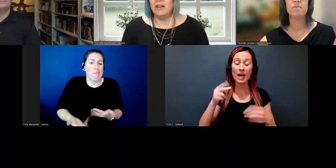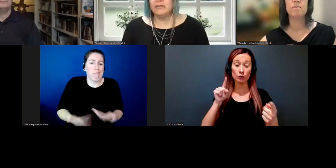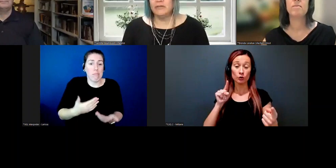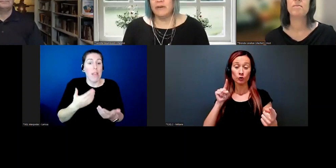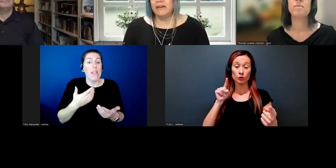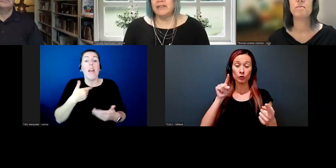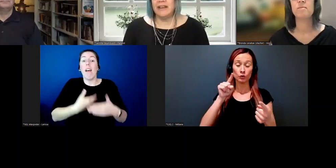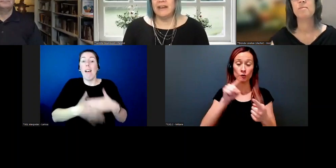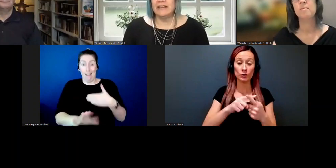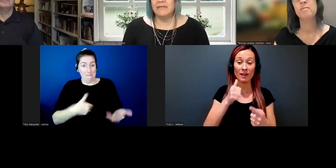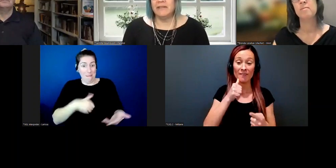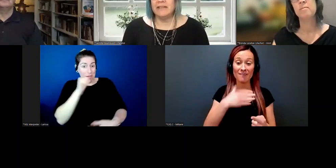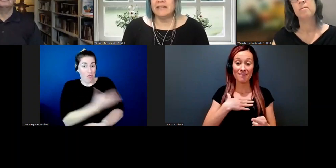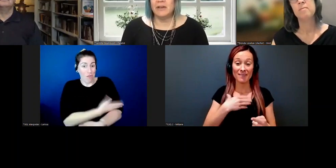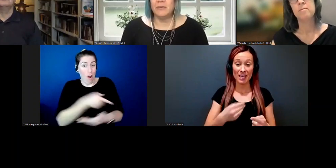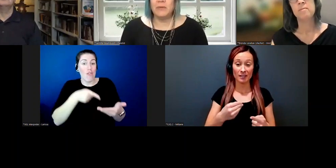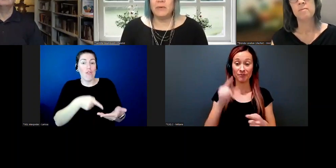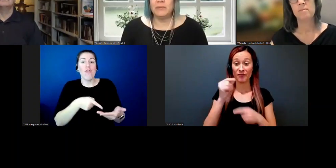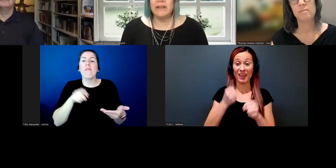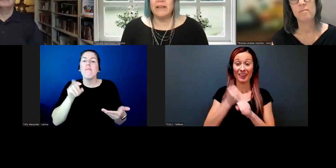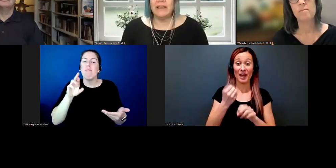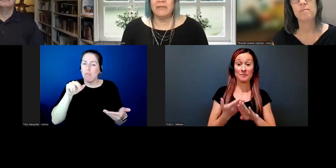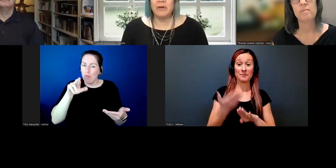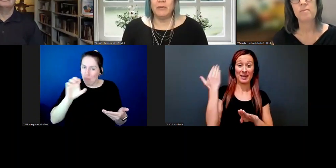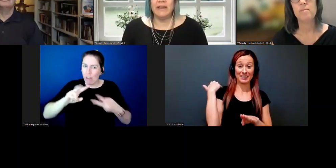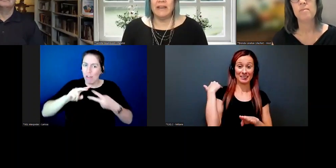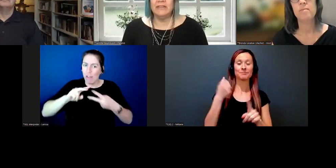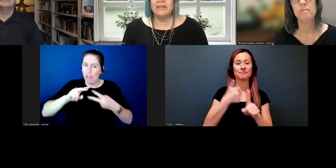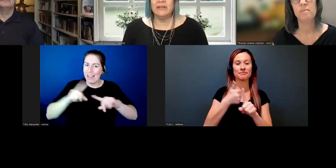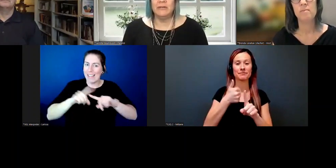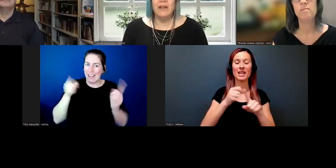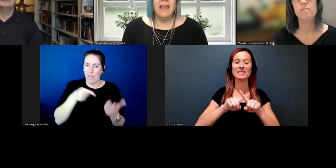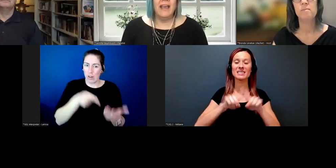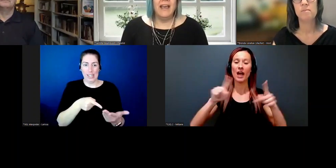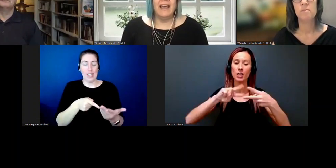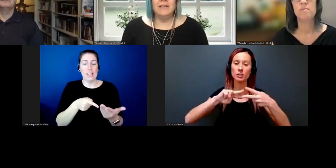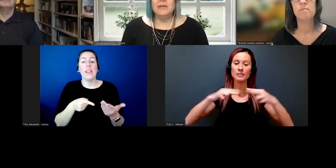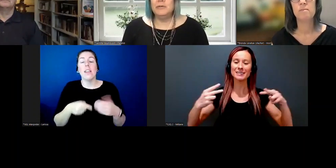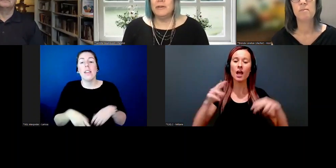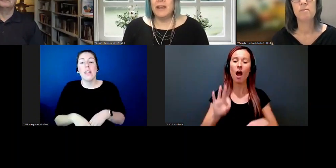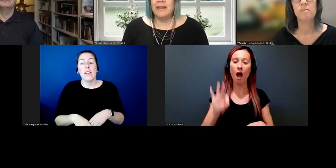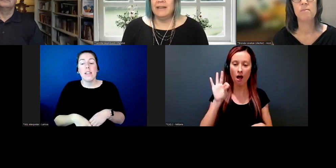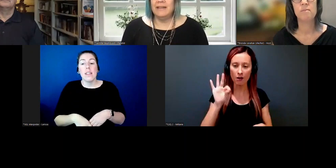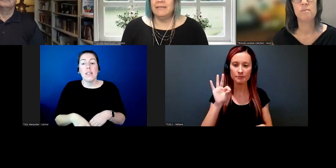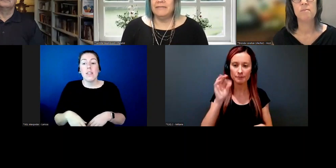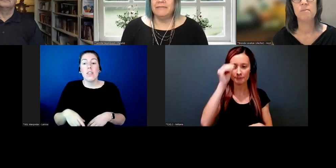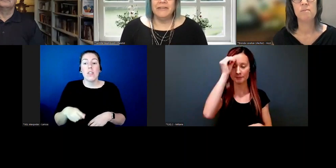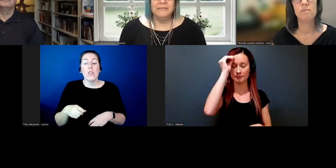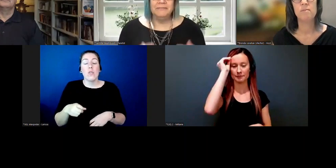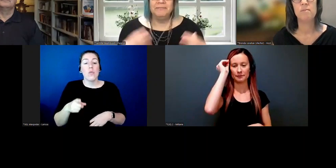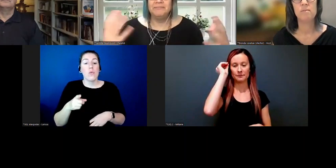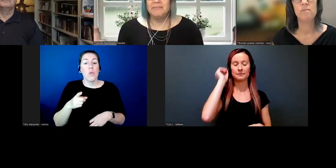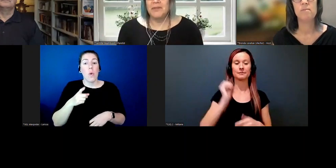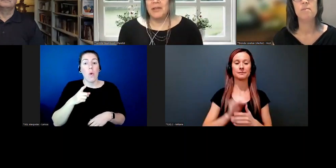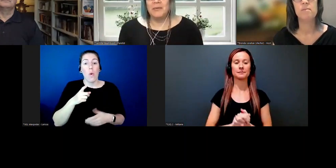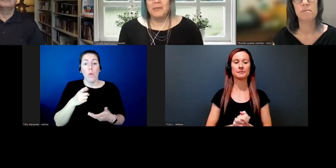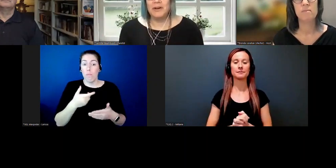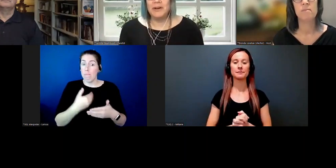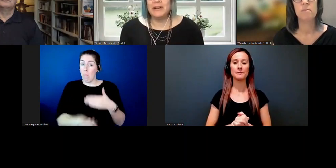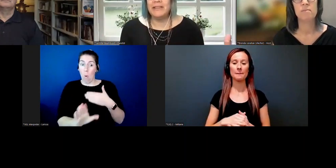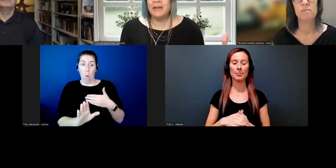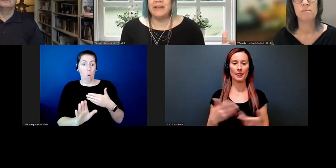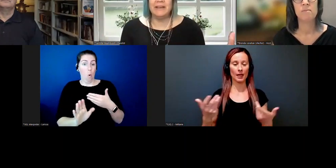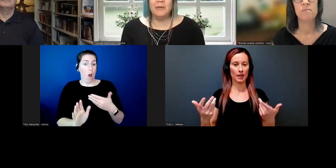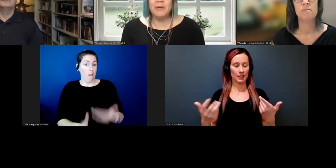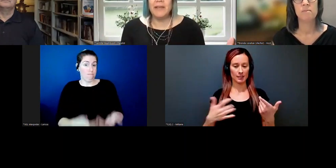she has an ultra rare genetic difference. So we were really thrown into a new kind of